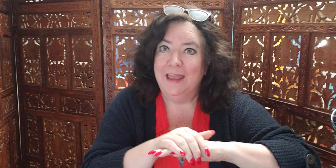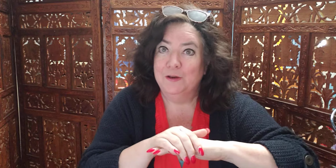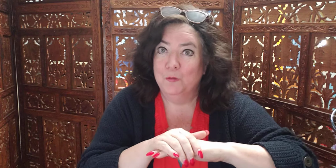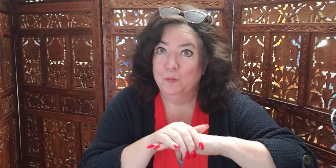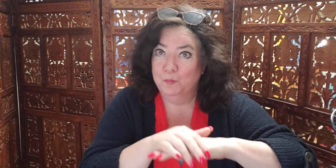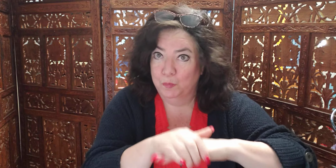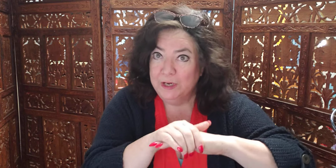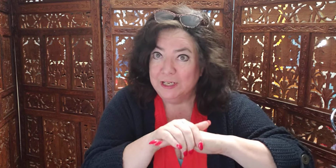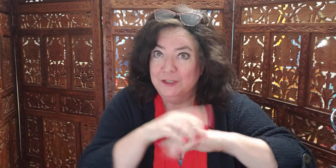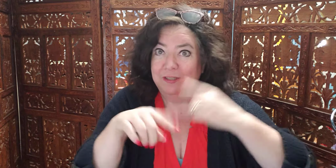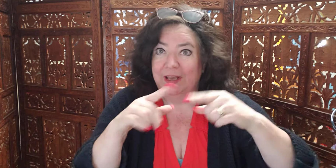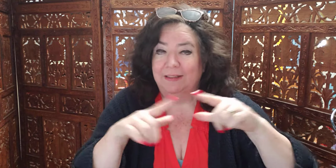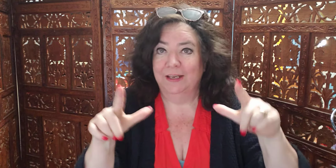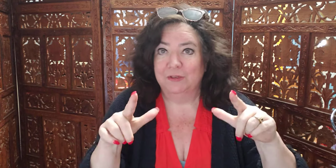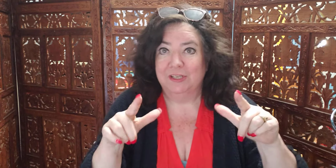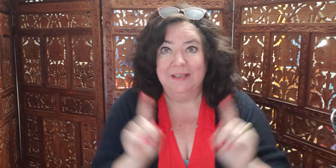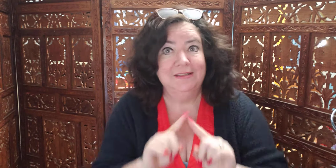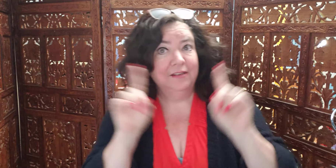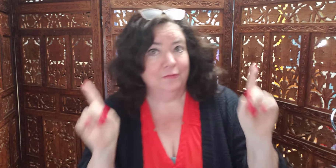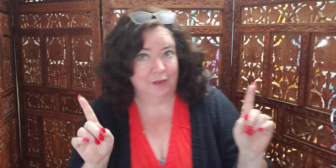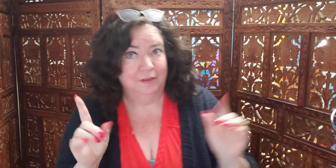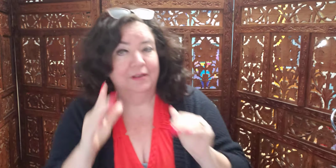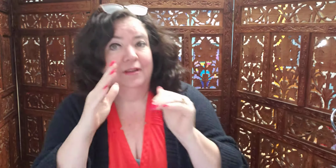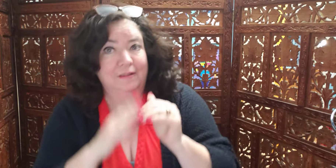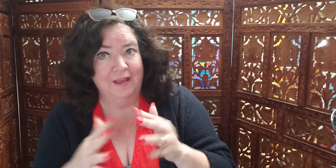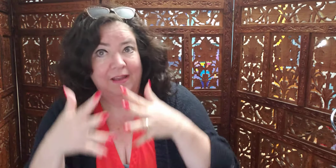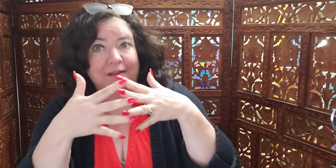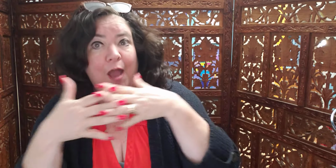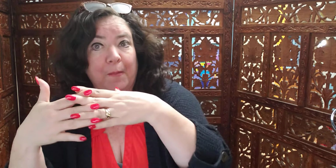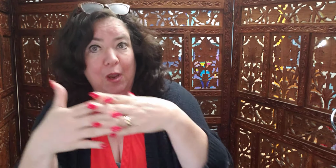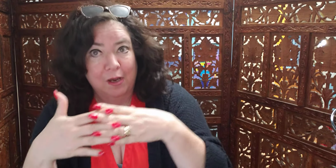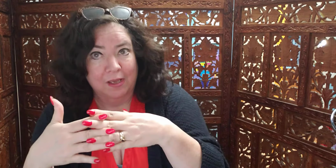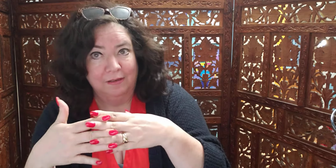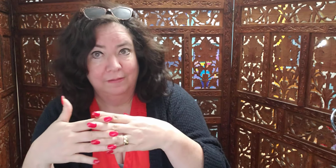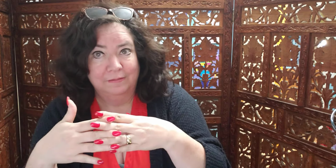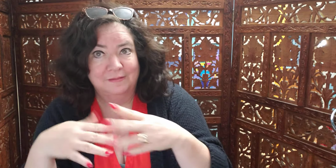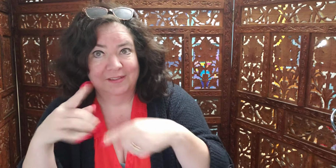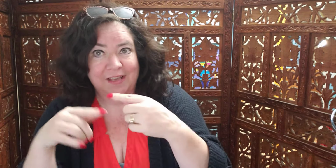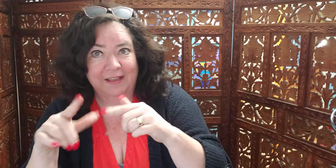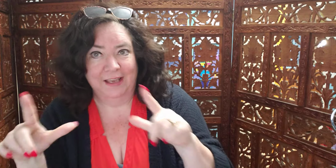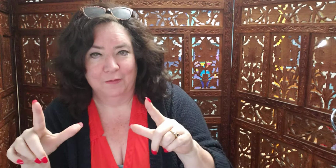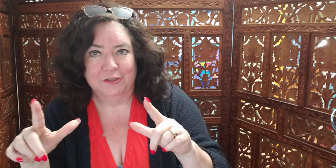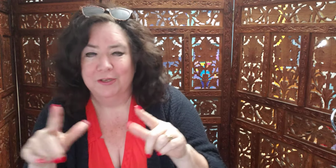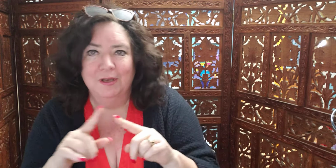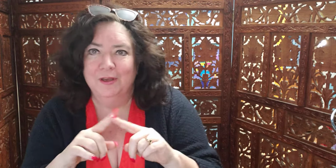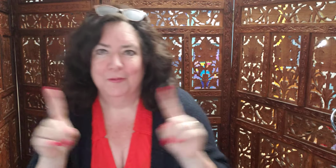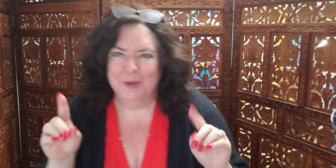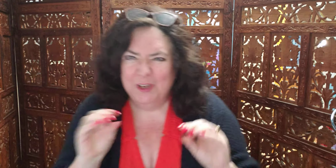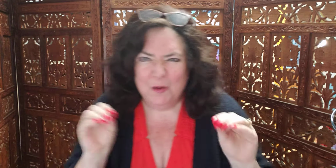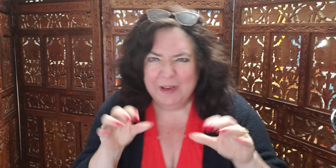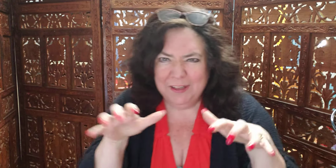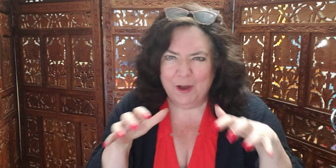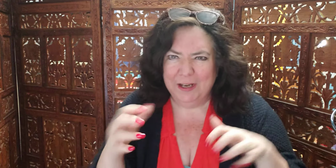And British Sign Language is different than American Sign Language. But nobody in the audience